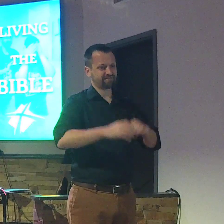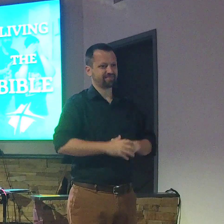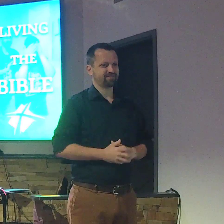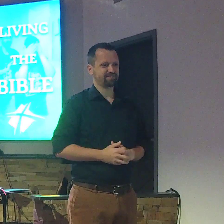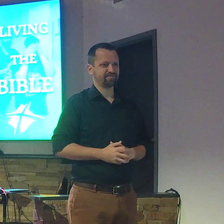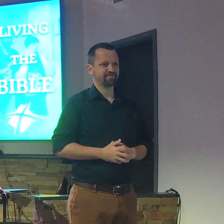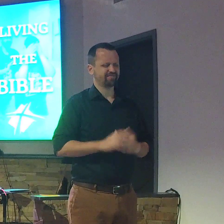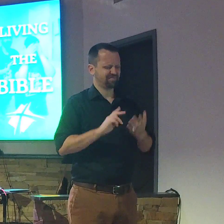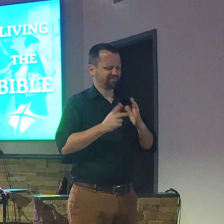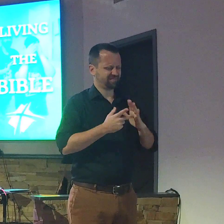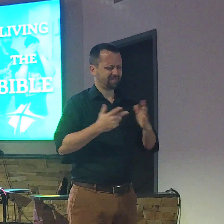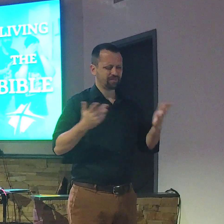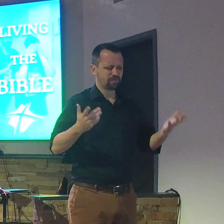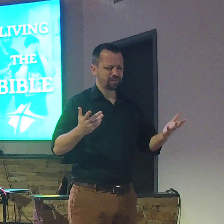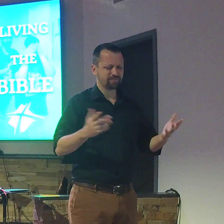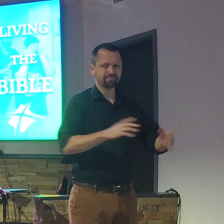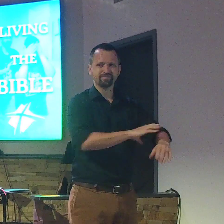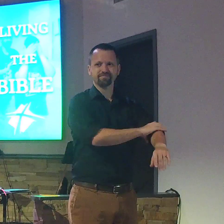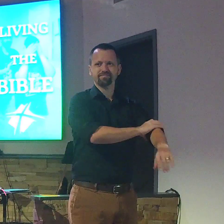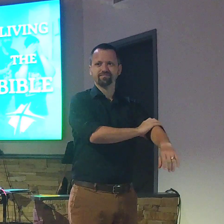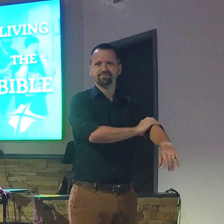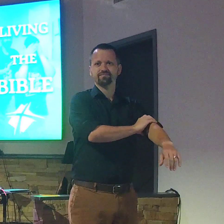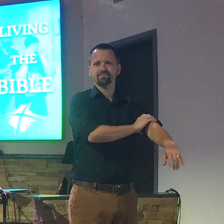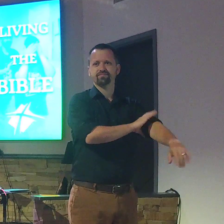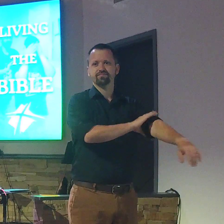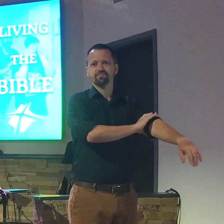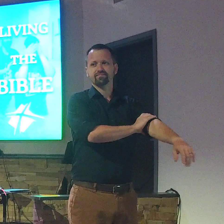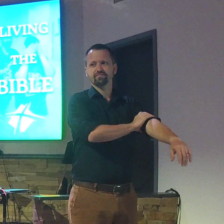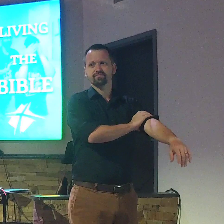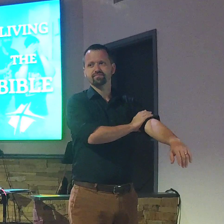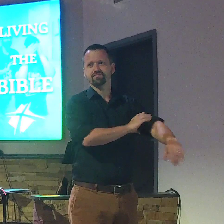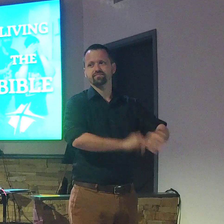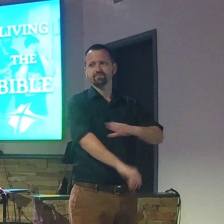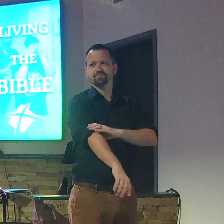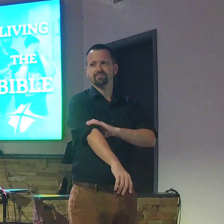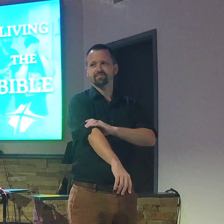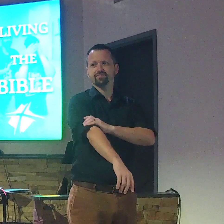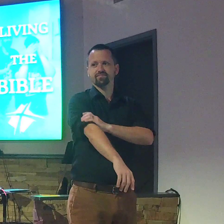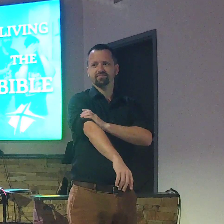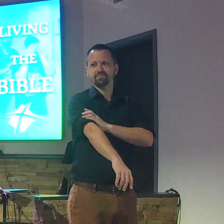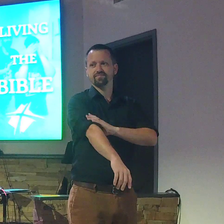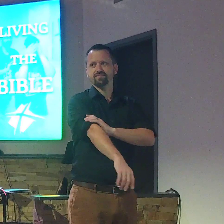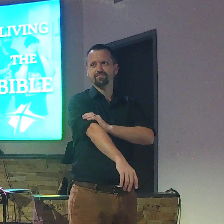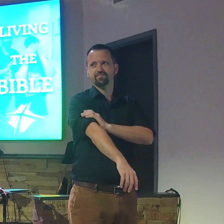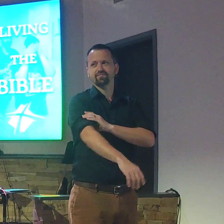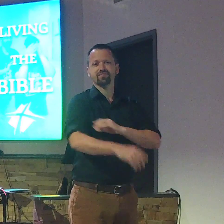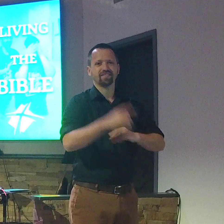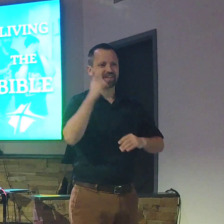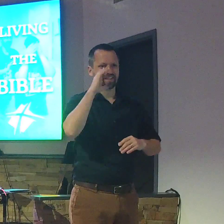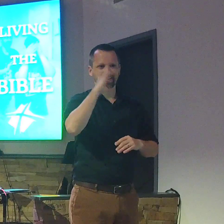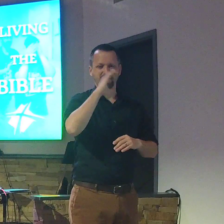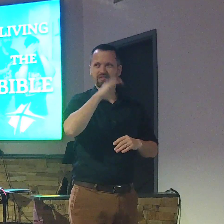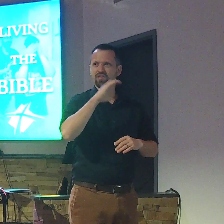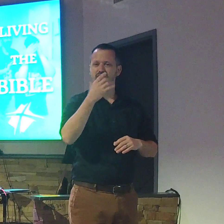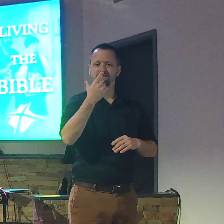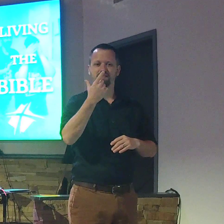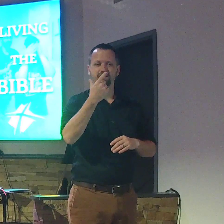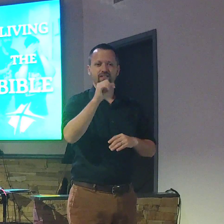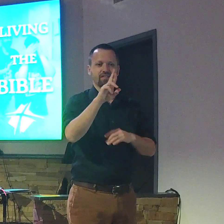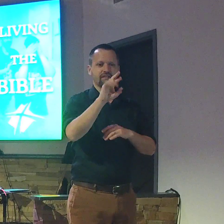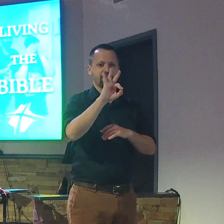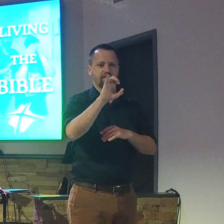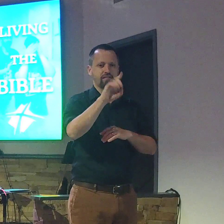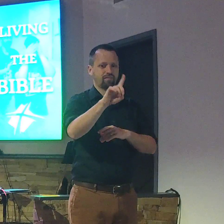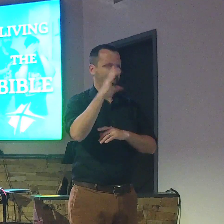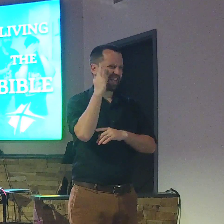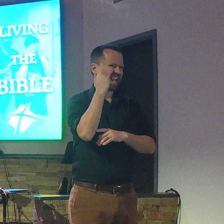And what I mean by that is this, is that sometimes it reminds me of this cartoon of Garfield. Garfield is talking